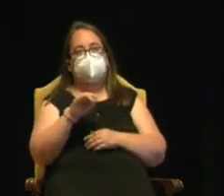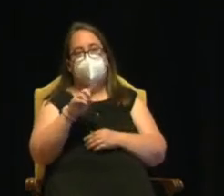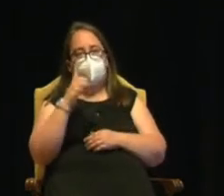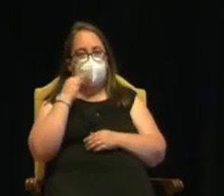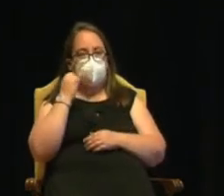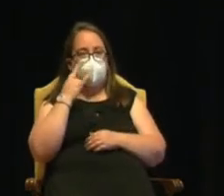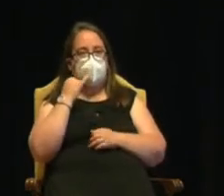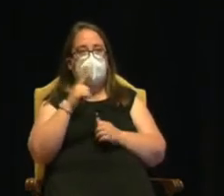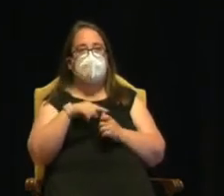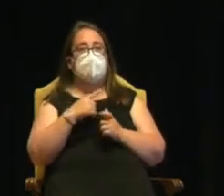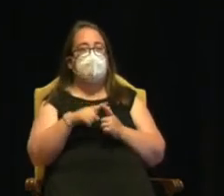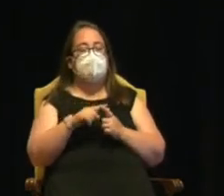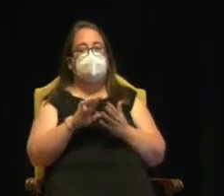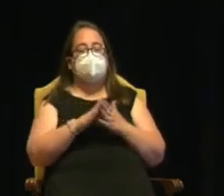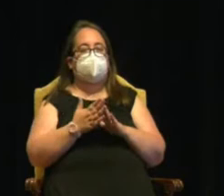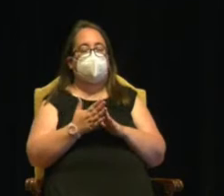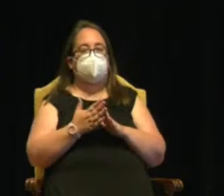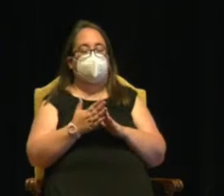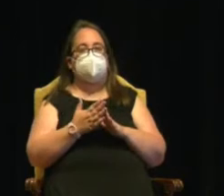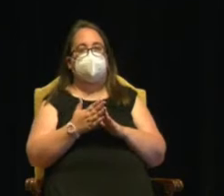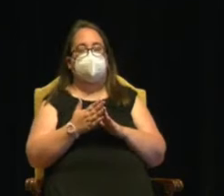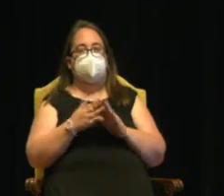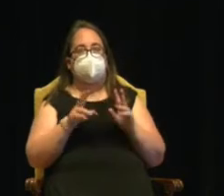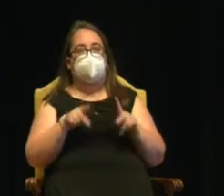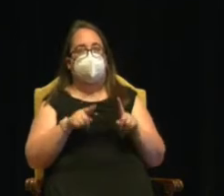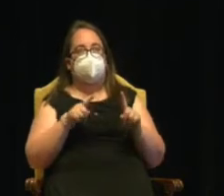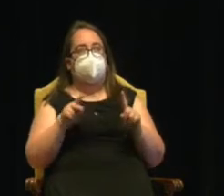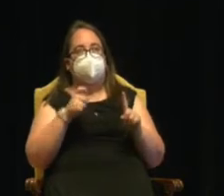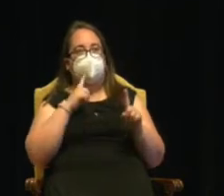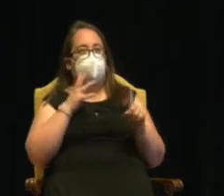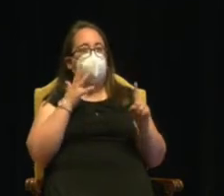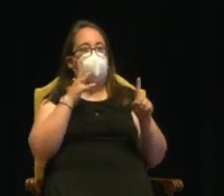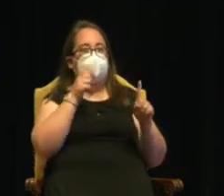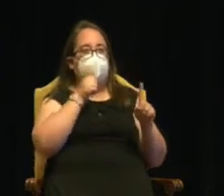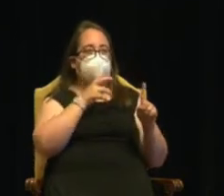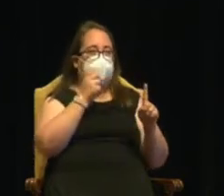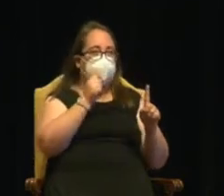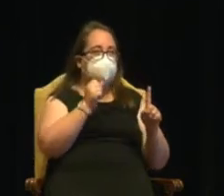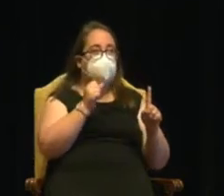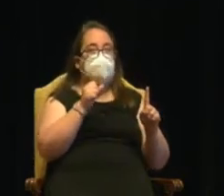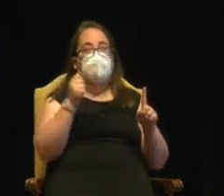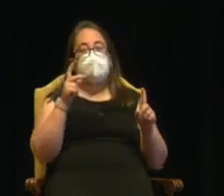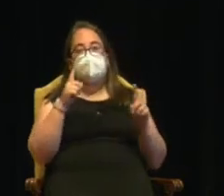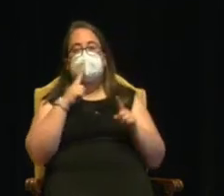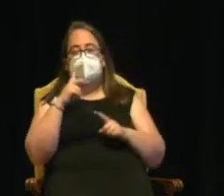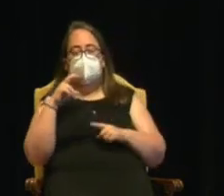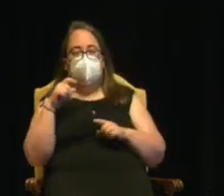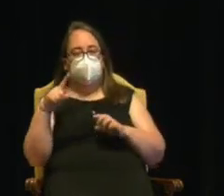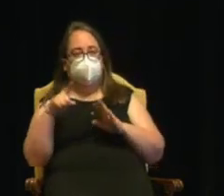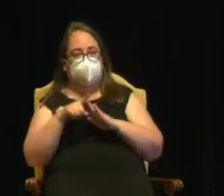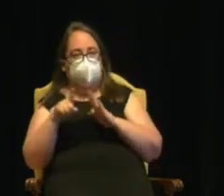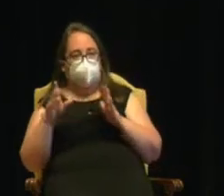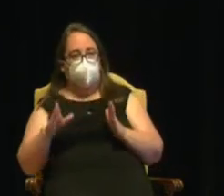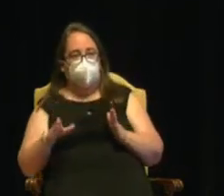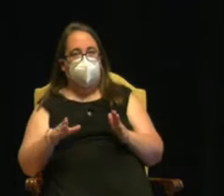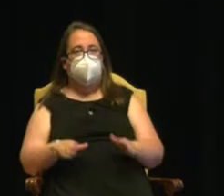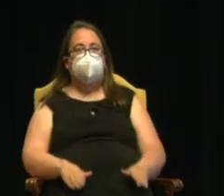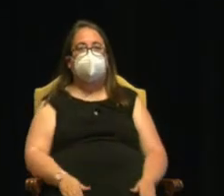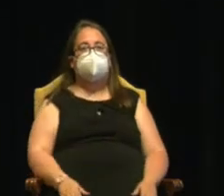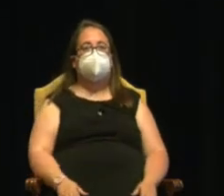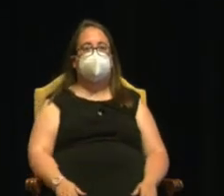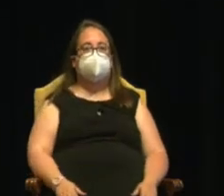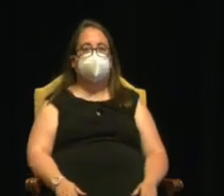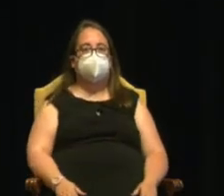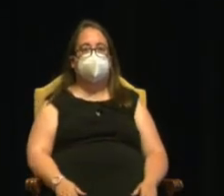and became this very polarizing figure where people are like, yay, she's a feminist. And people are like, no, she's a killer. She